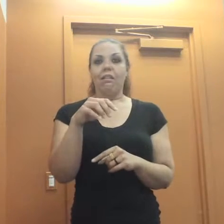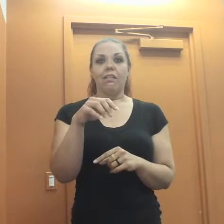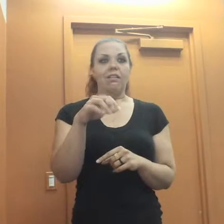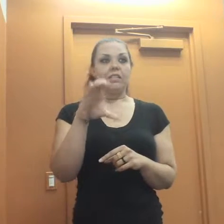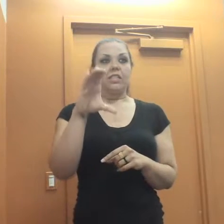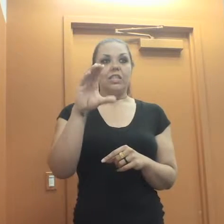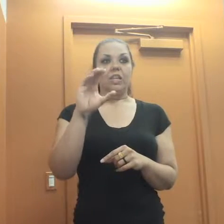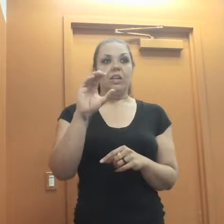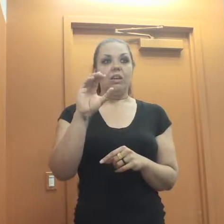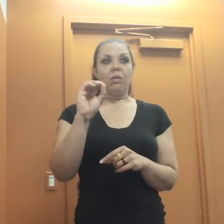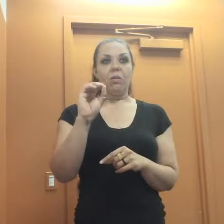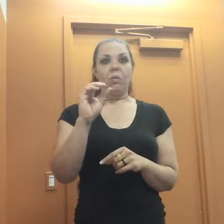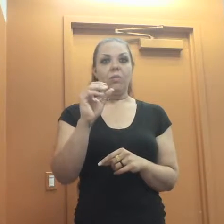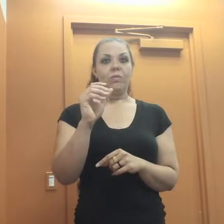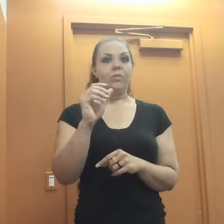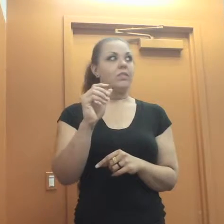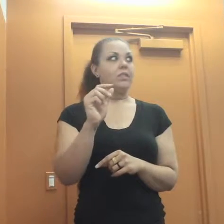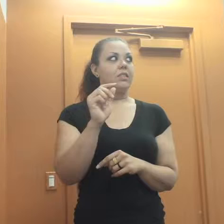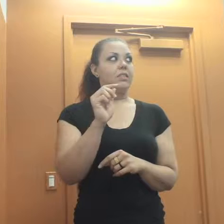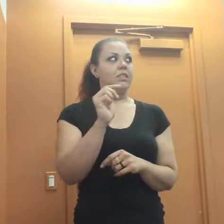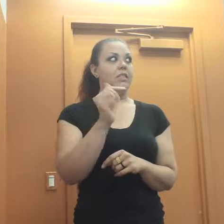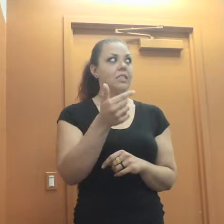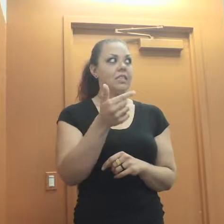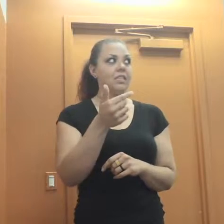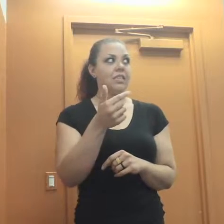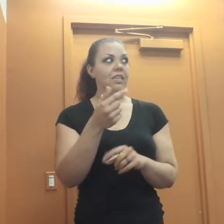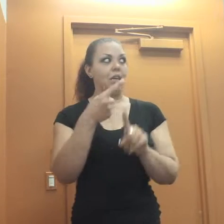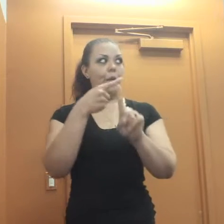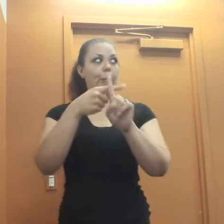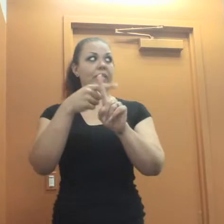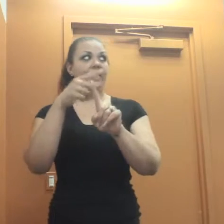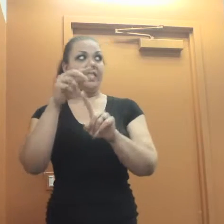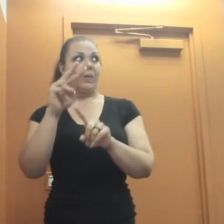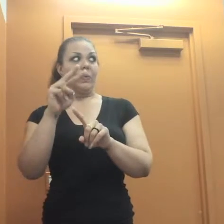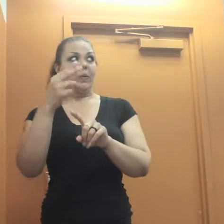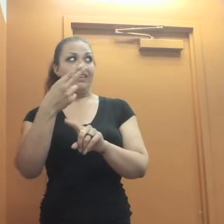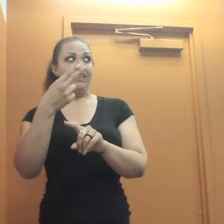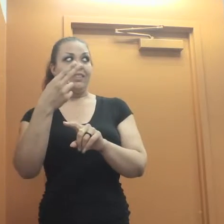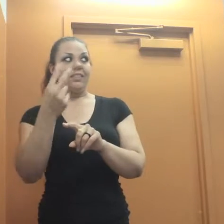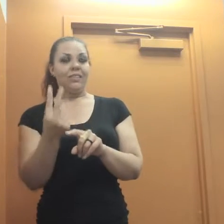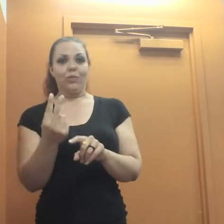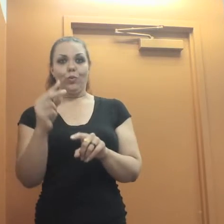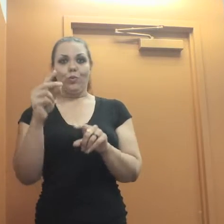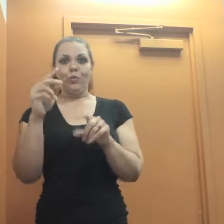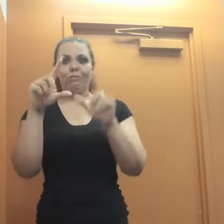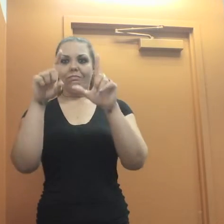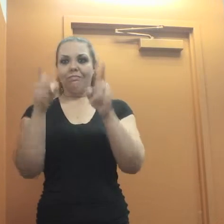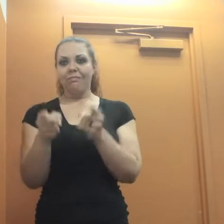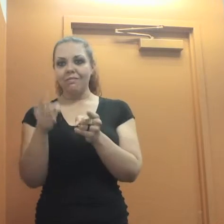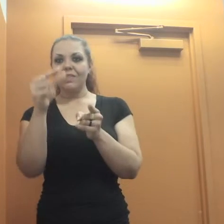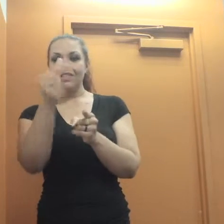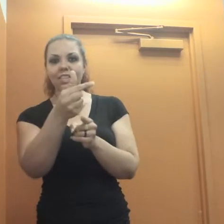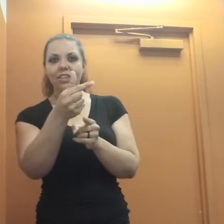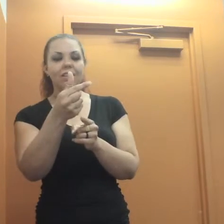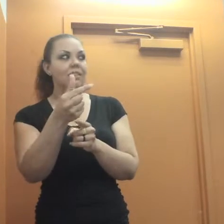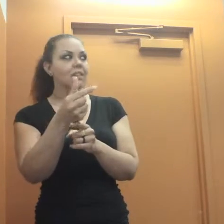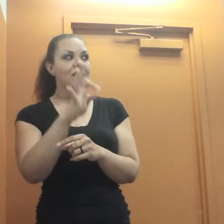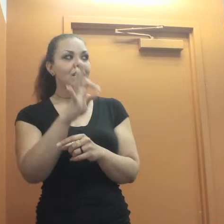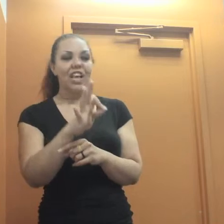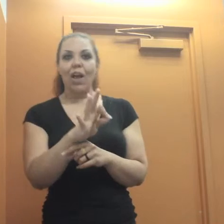the equilibrium concentration you see on the screen, find the numerical value of K. I said that I consider this